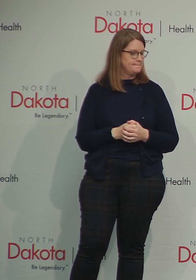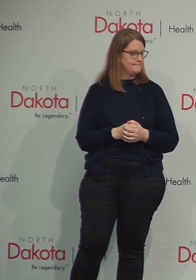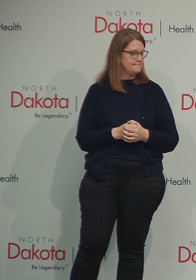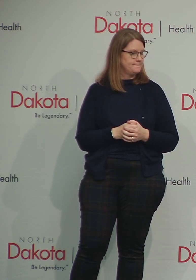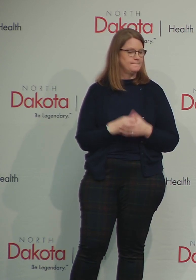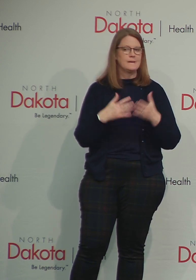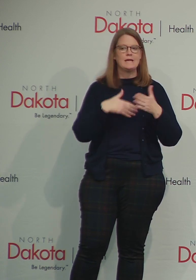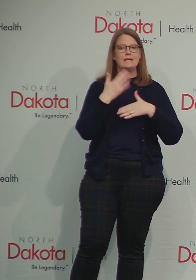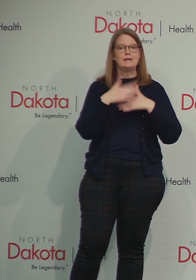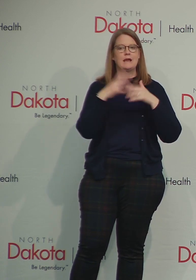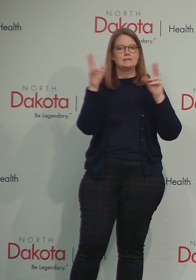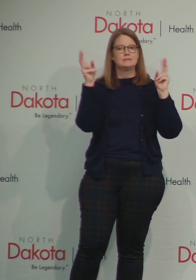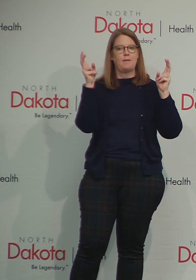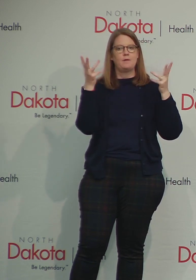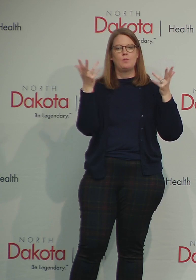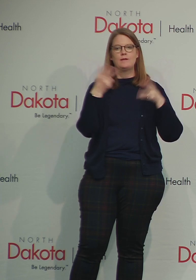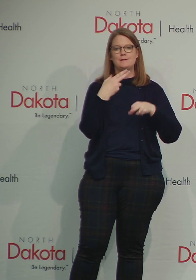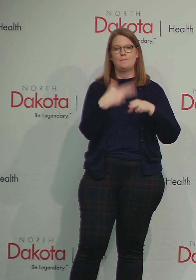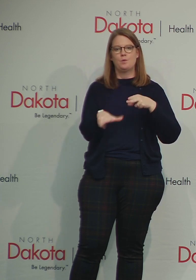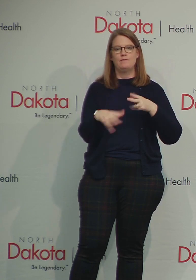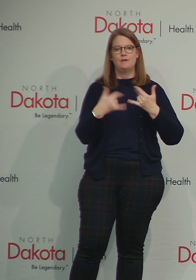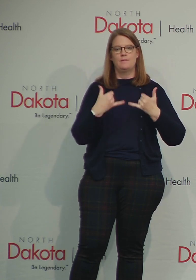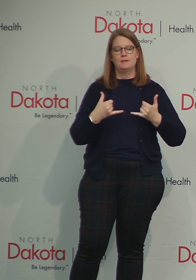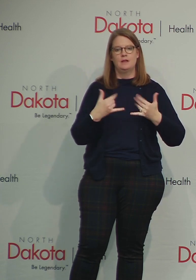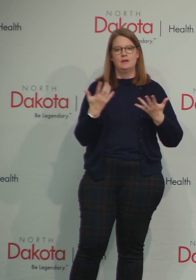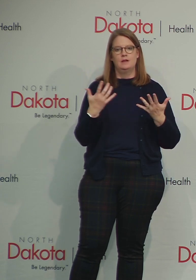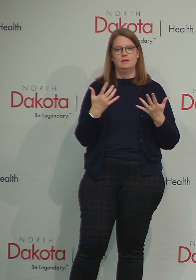The next topic is a brief update on